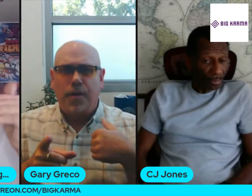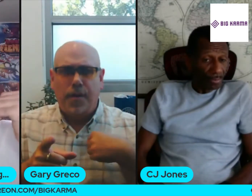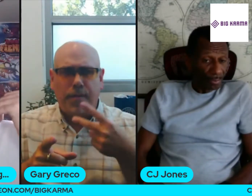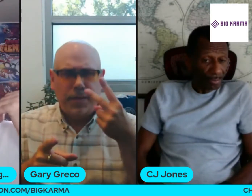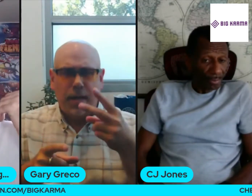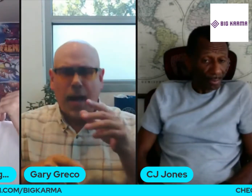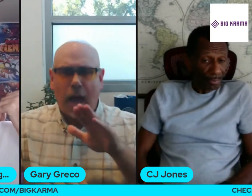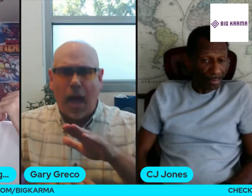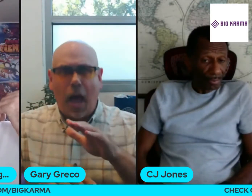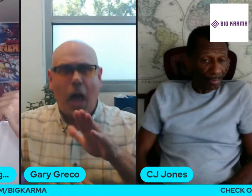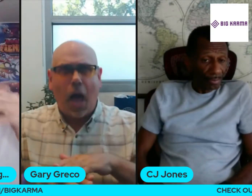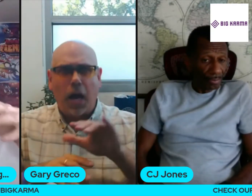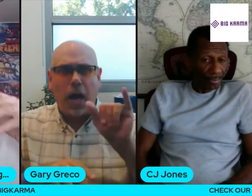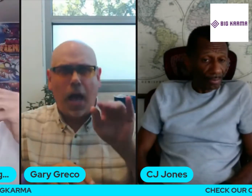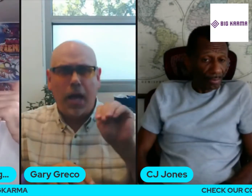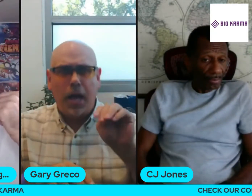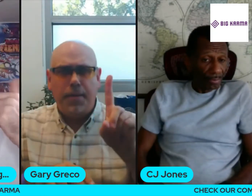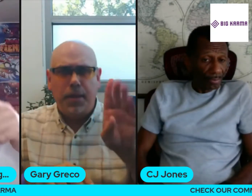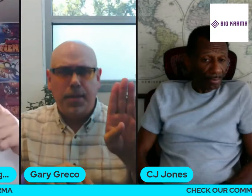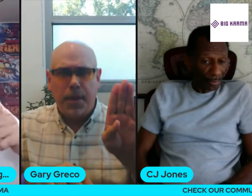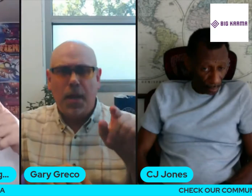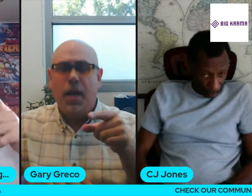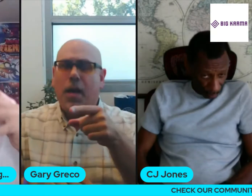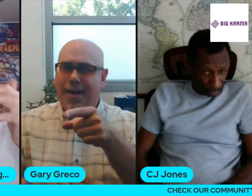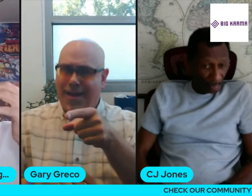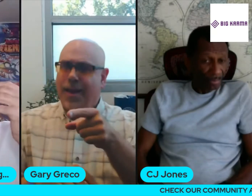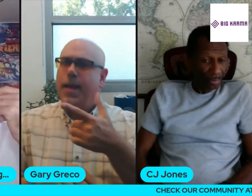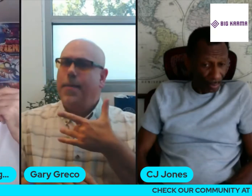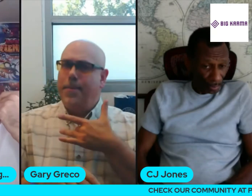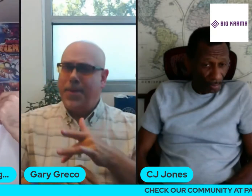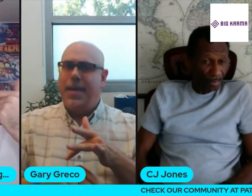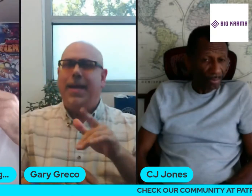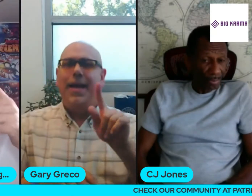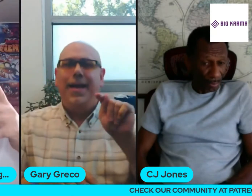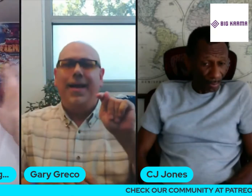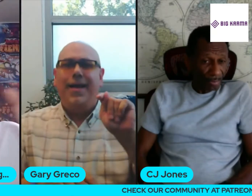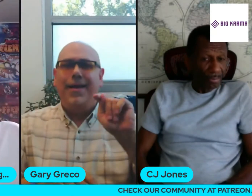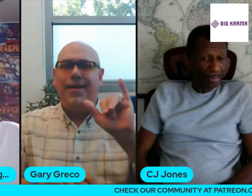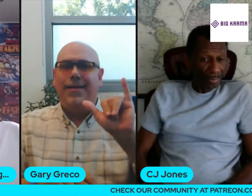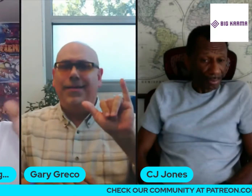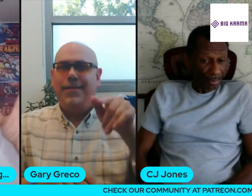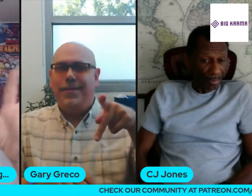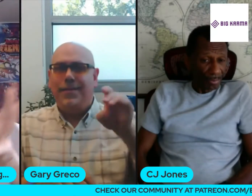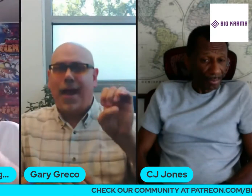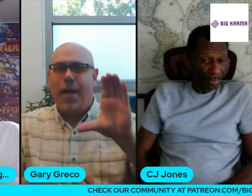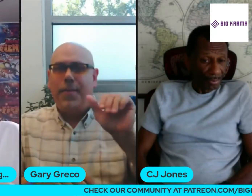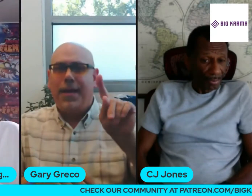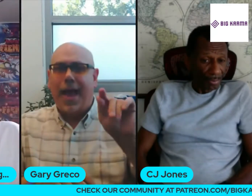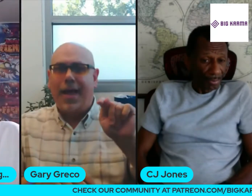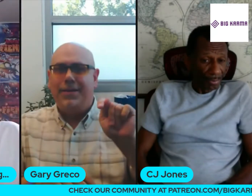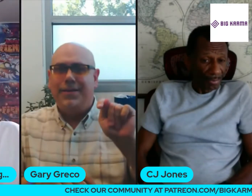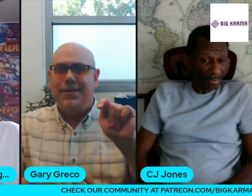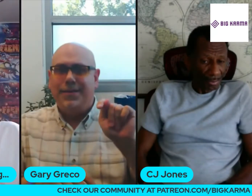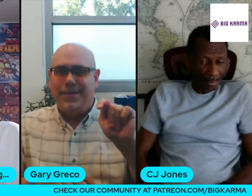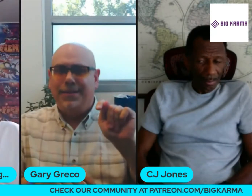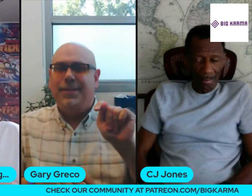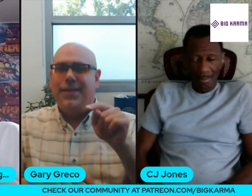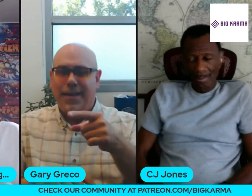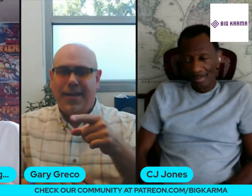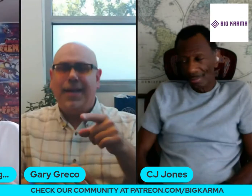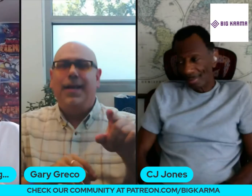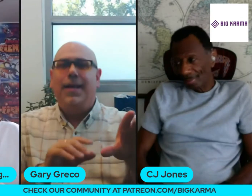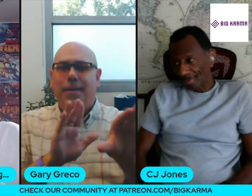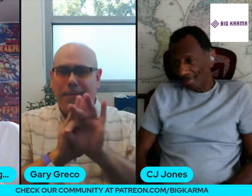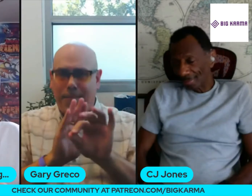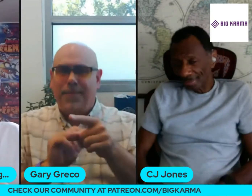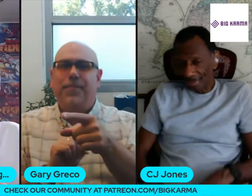IMDb that you were typecast a lot. You played in a lot of the series that I